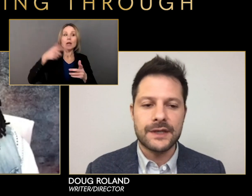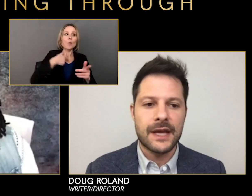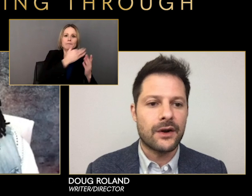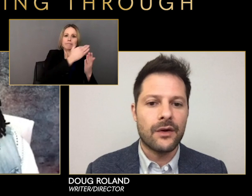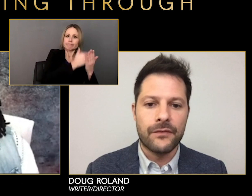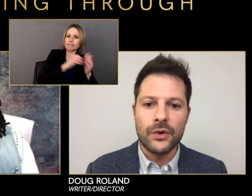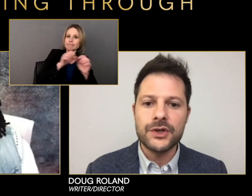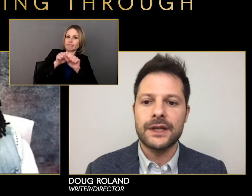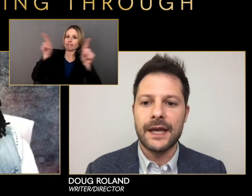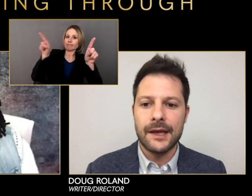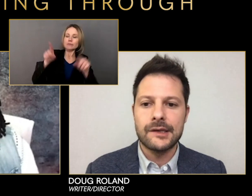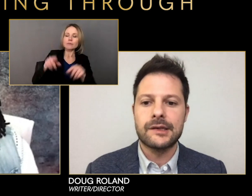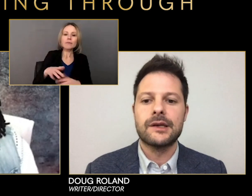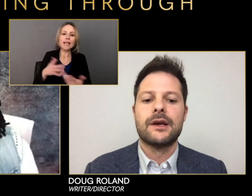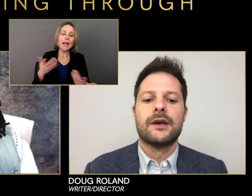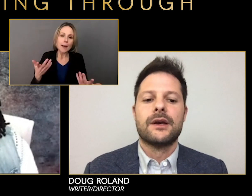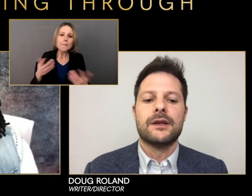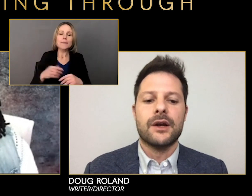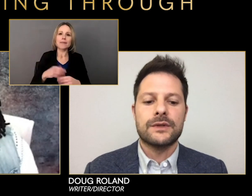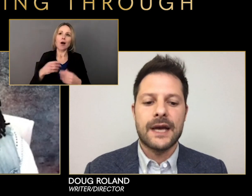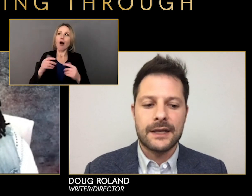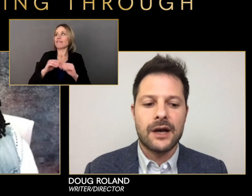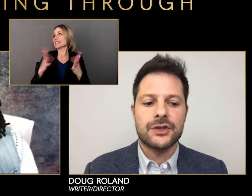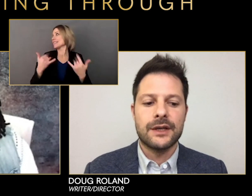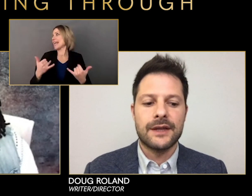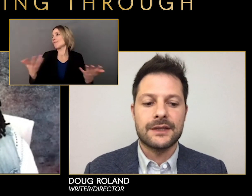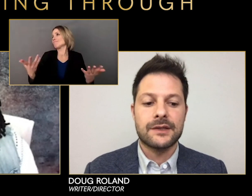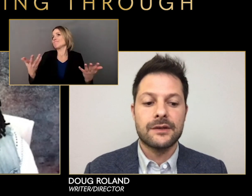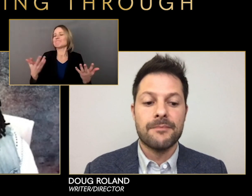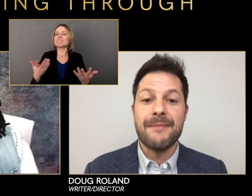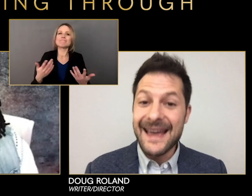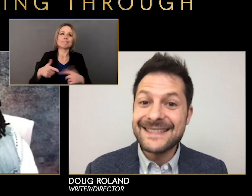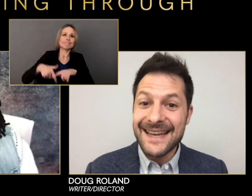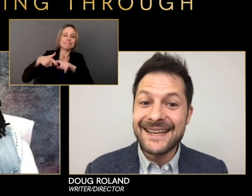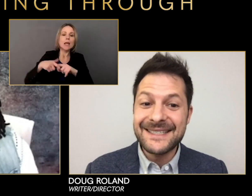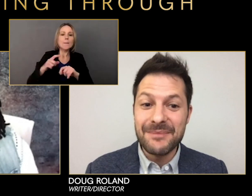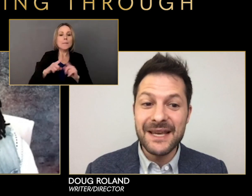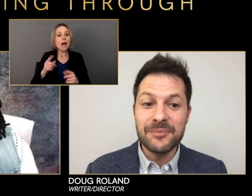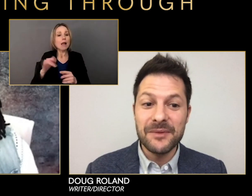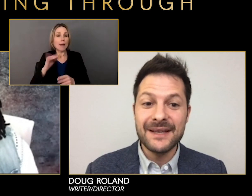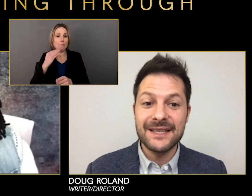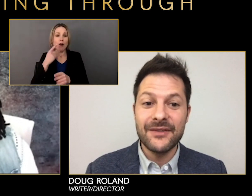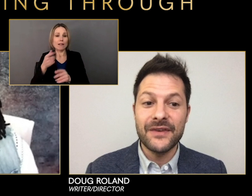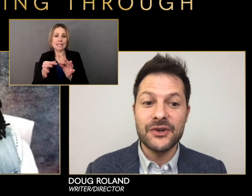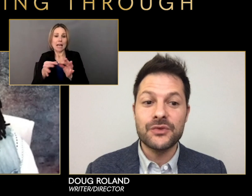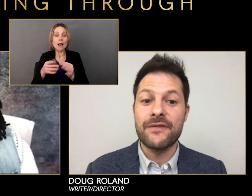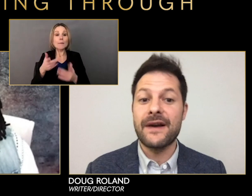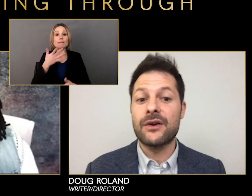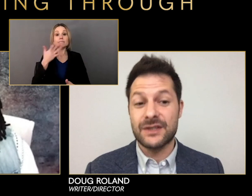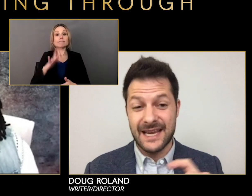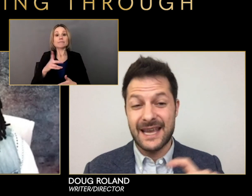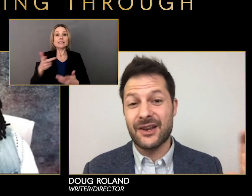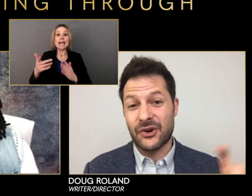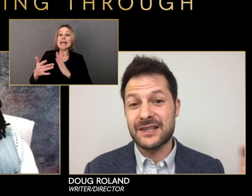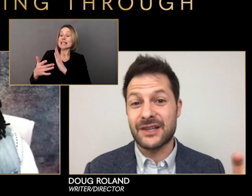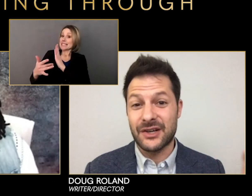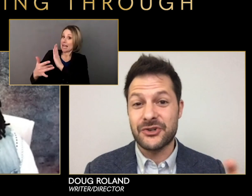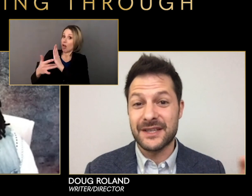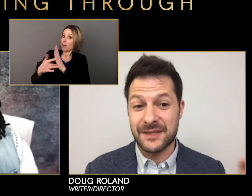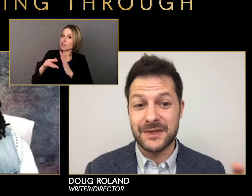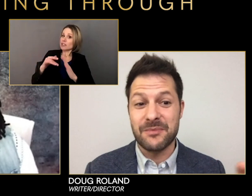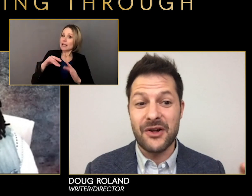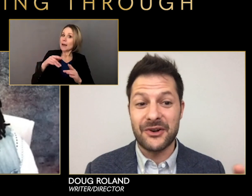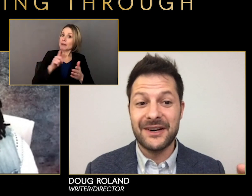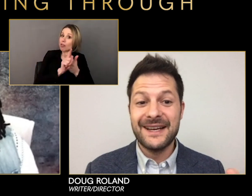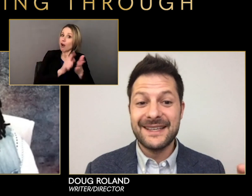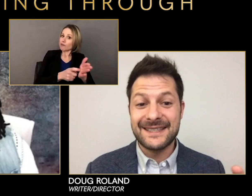Marlee was just saying, there fortunately is technology that's mandated to be implemented in theaters. We found taking it across the country